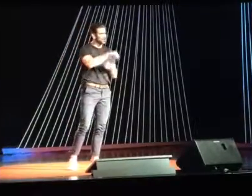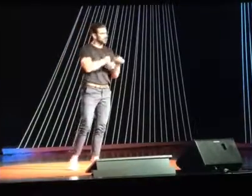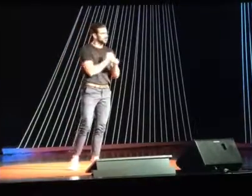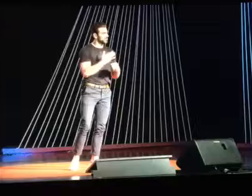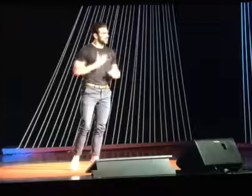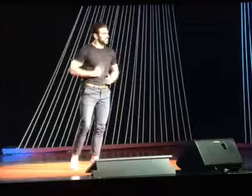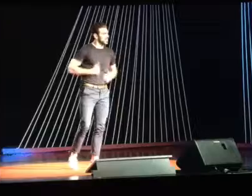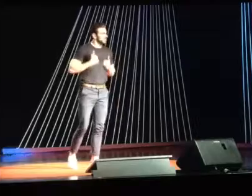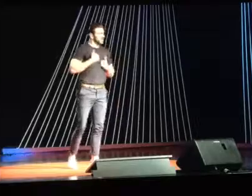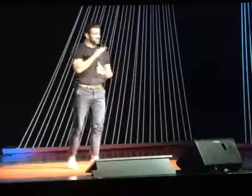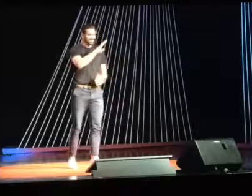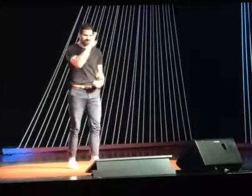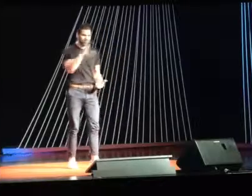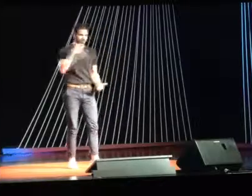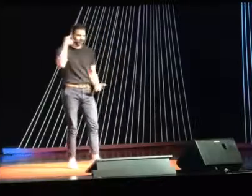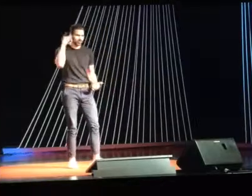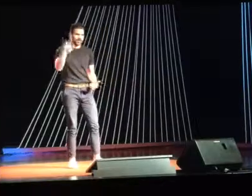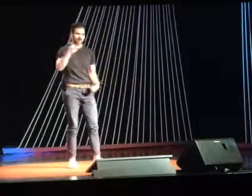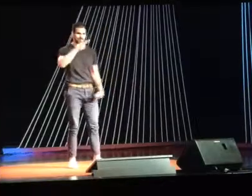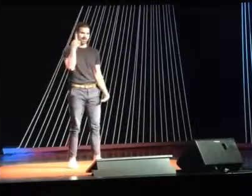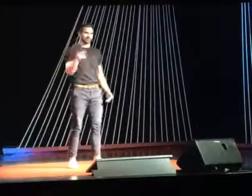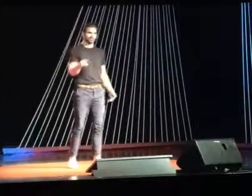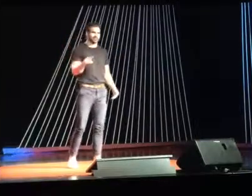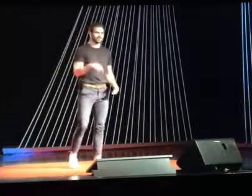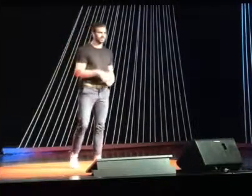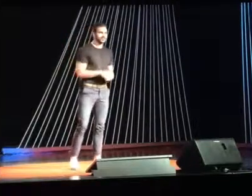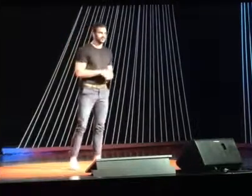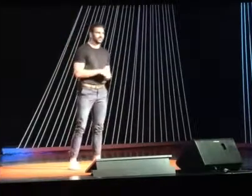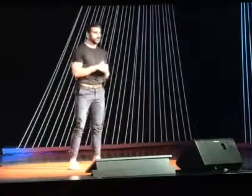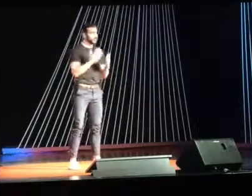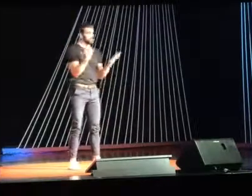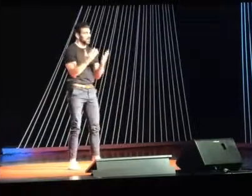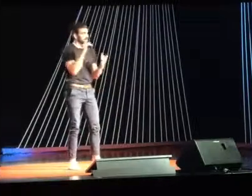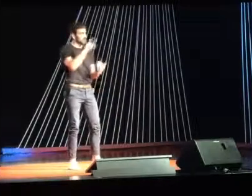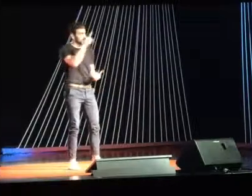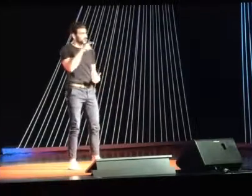And in my 24 years of life, I had never been asked that question, never heard it.